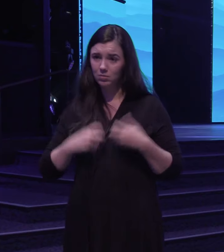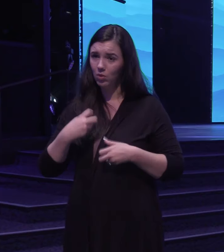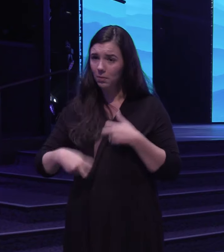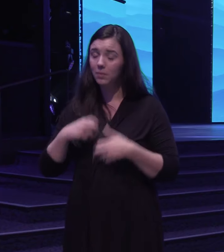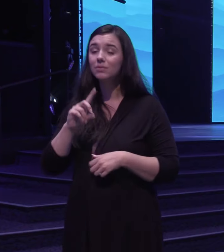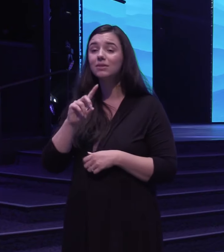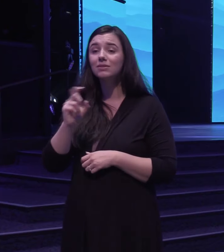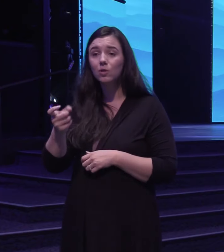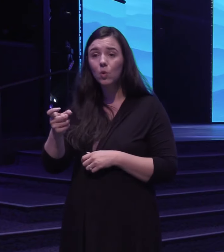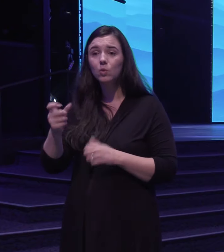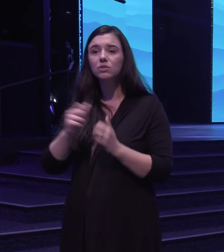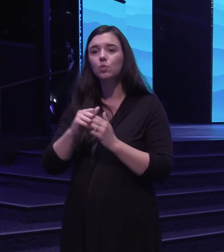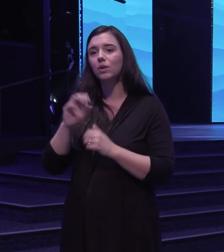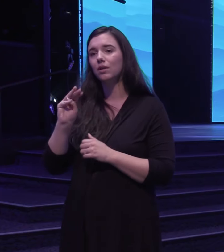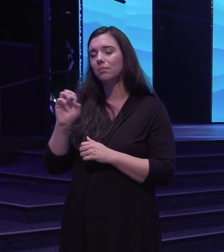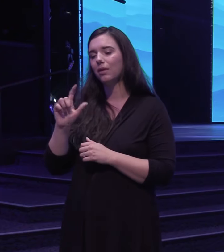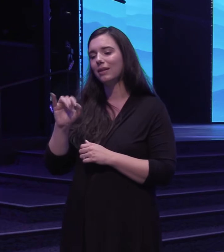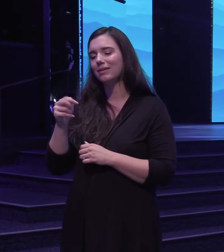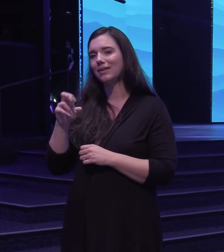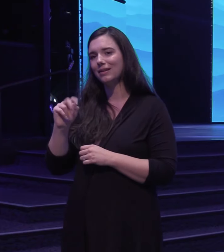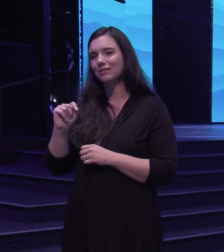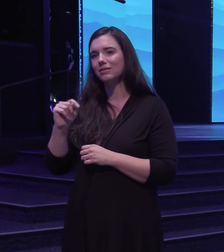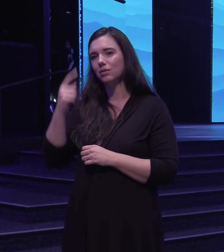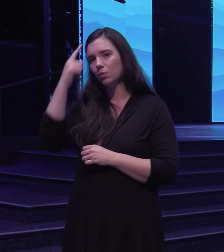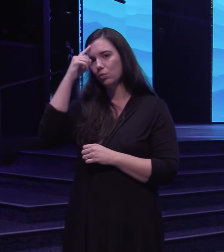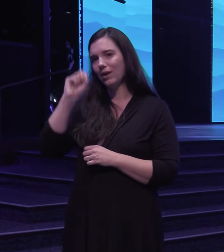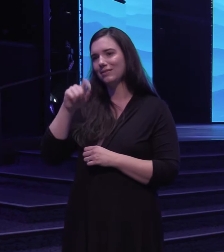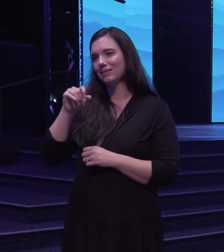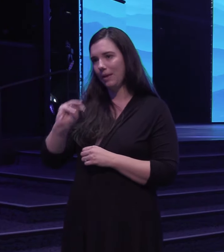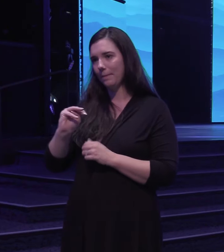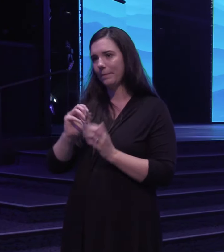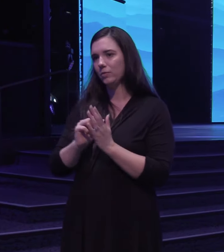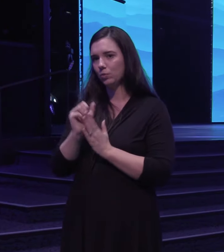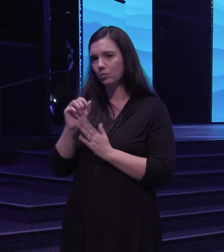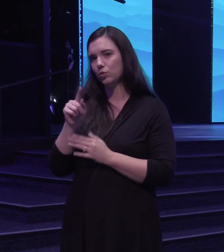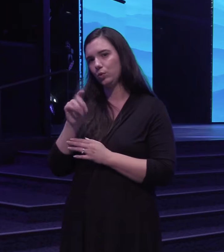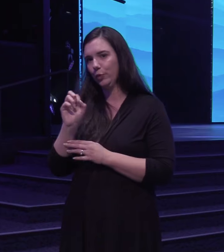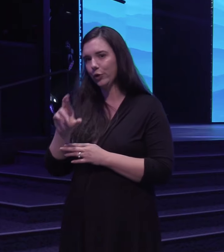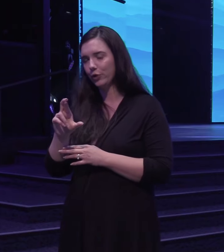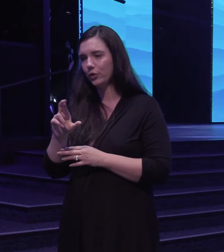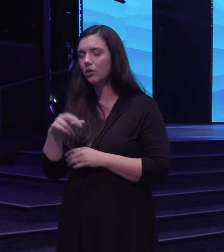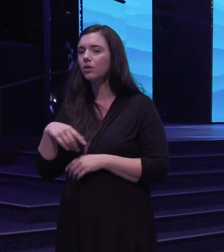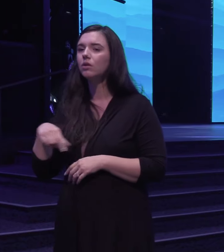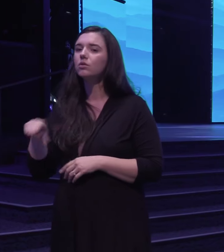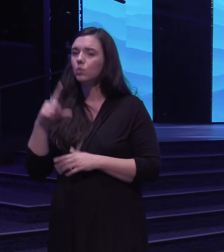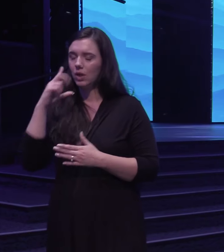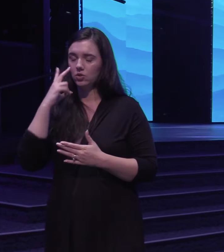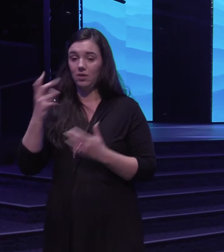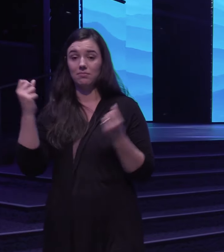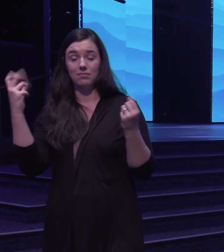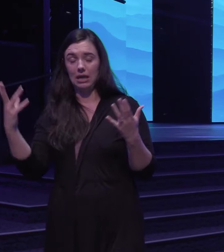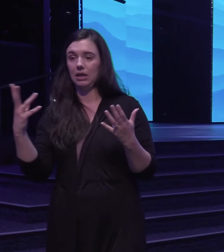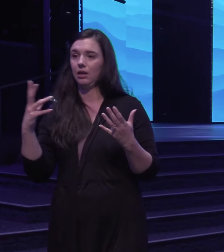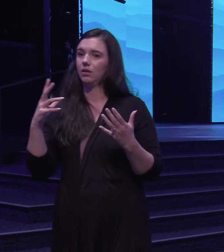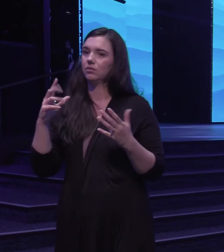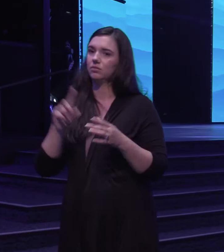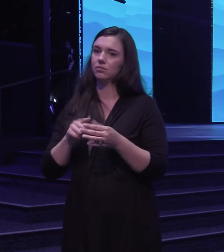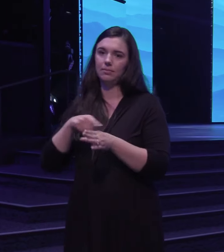was diagnosed with a malignant brainstem tumor. And they saw many specialists around the